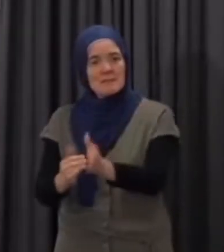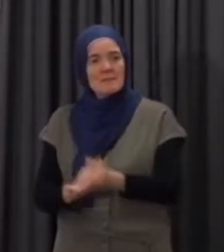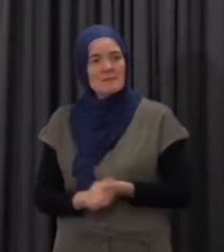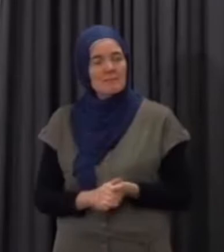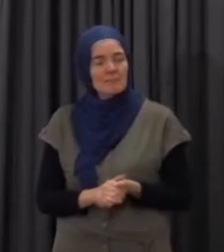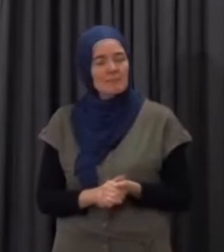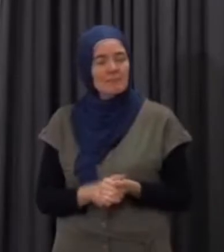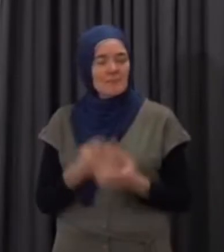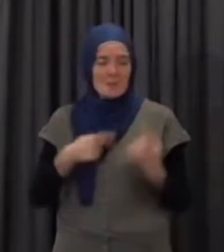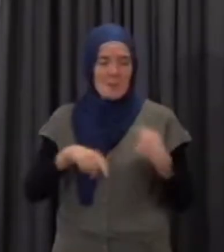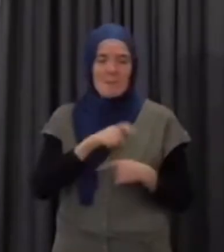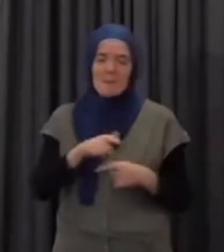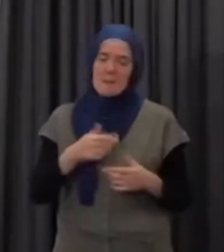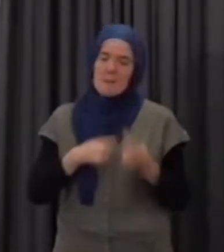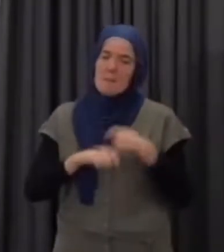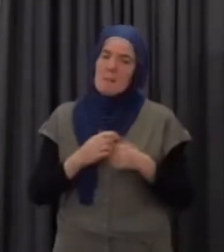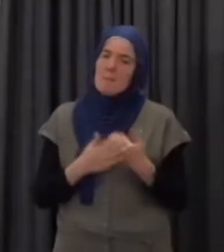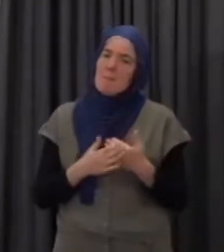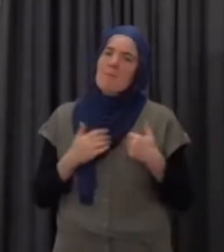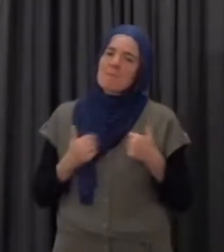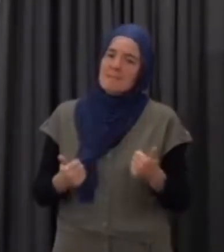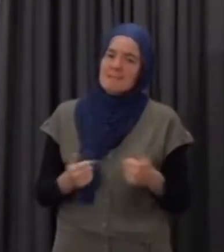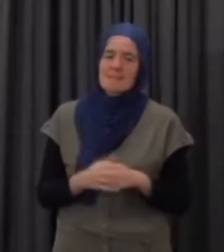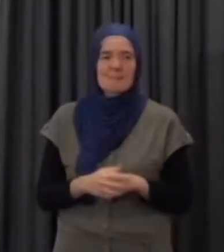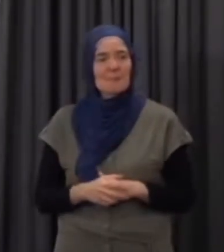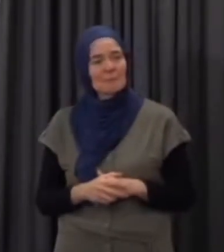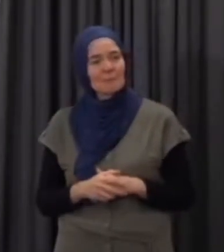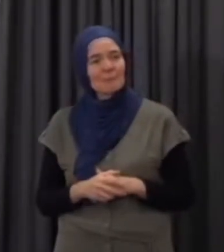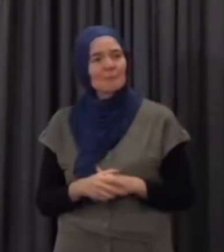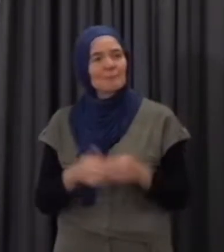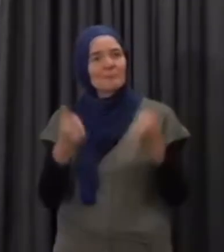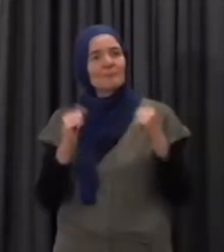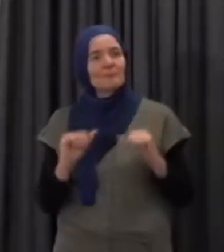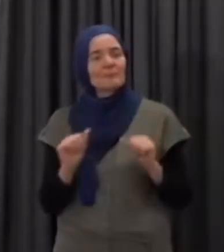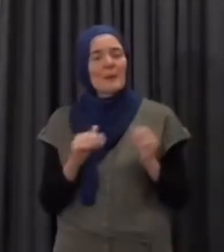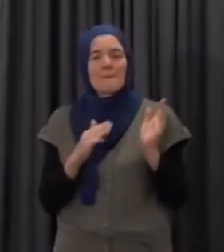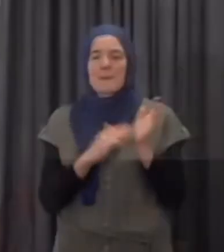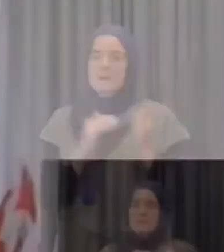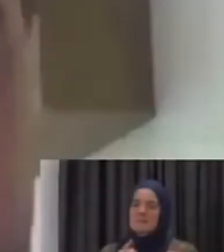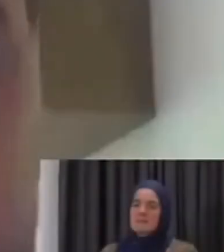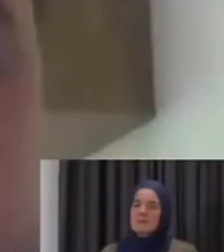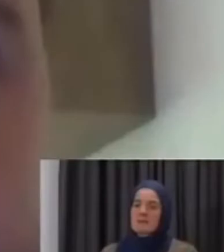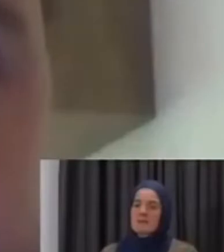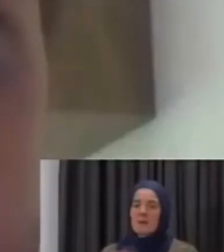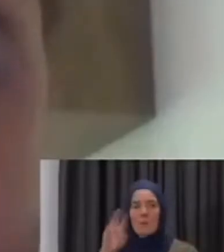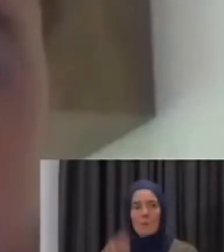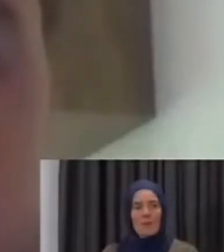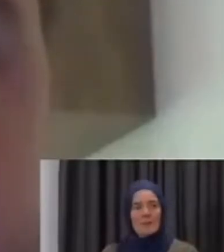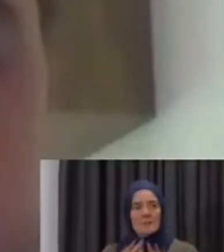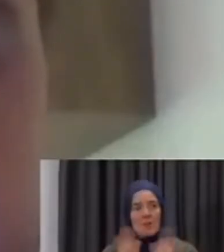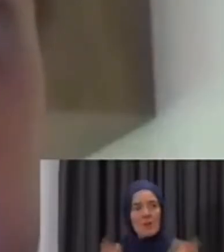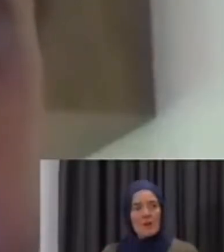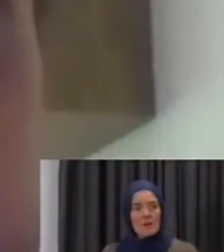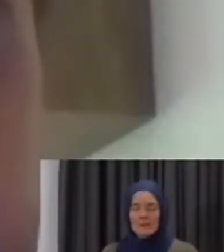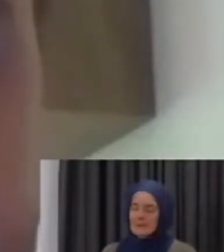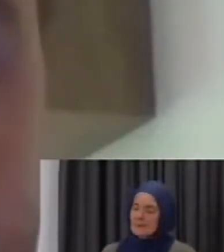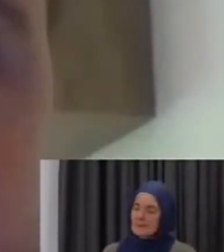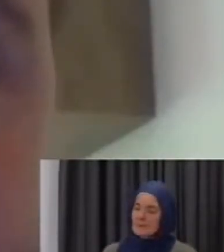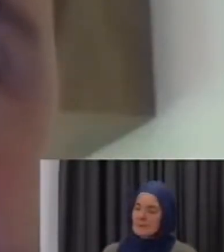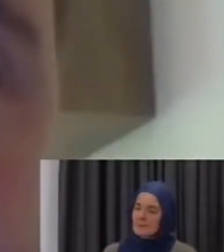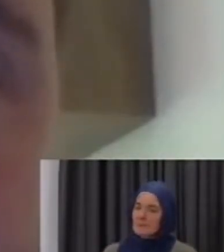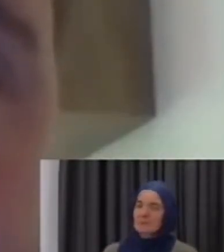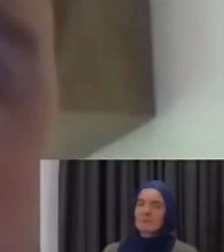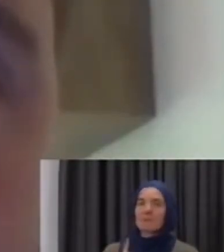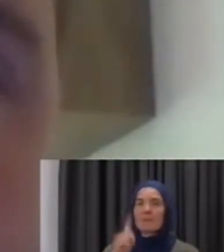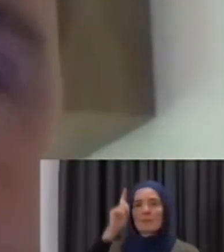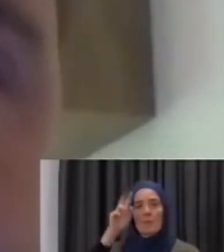much. Just going to move to Mark Smith from Wales Online. Good afternoon, Mark. Good afternoon, Dr. Goodall. Betsy Goodall